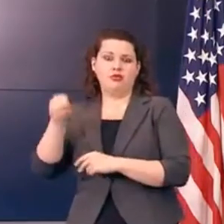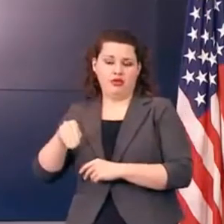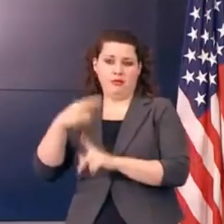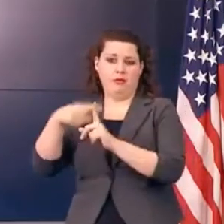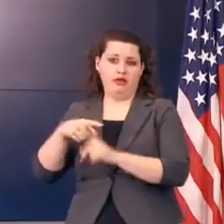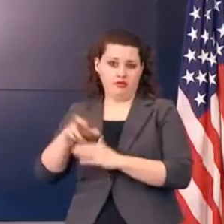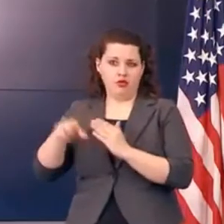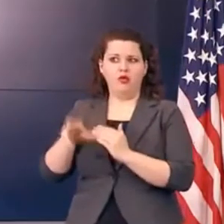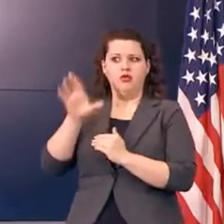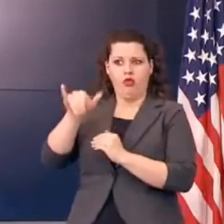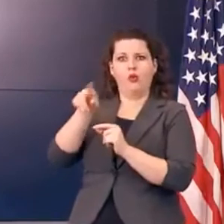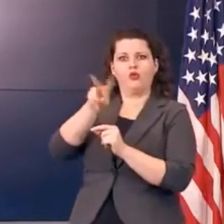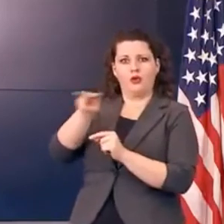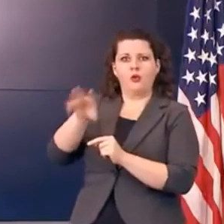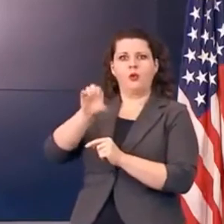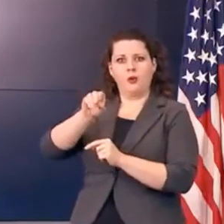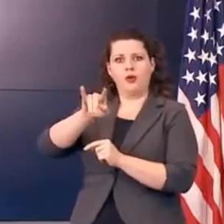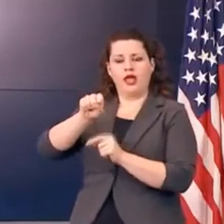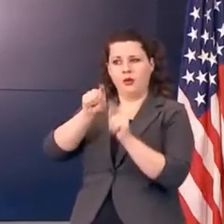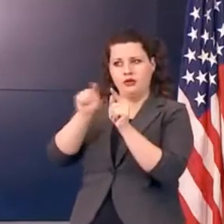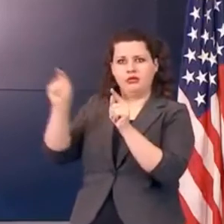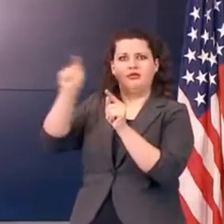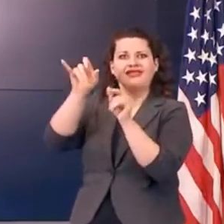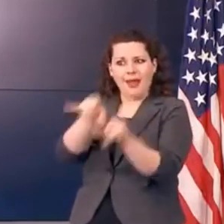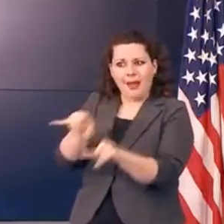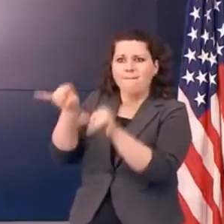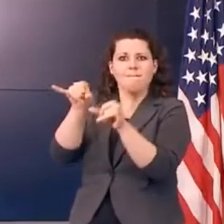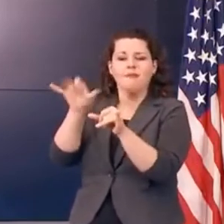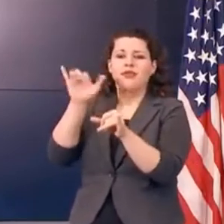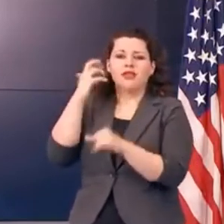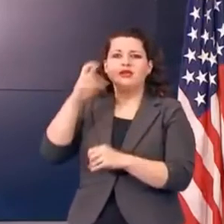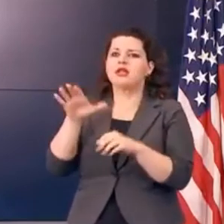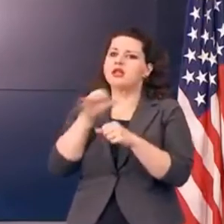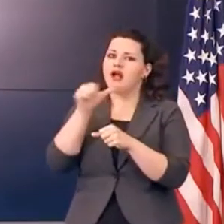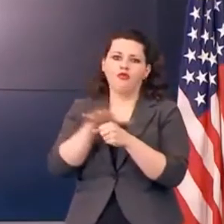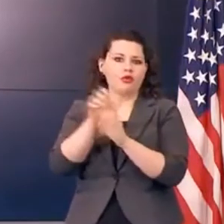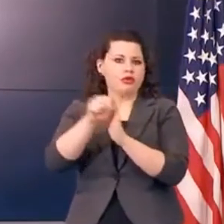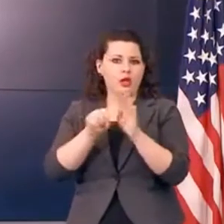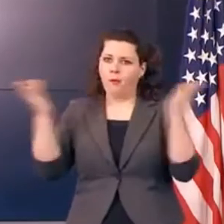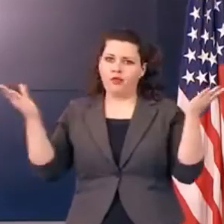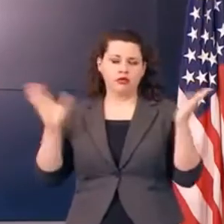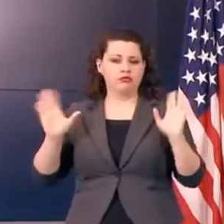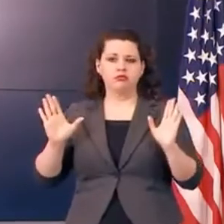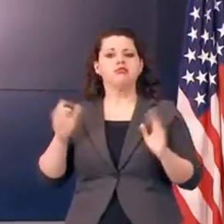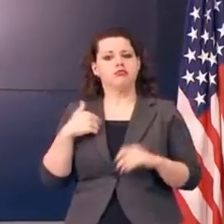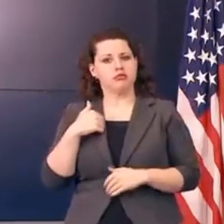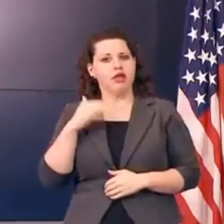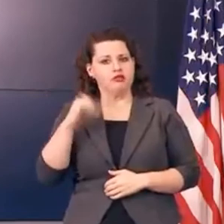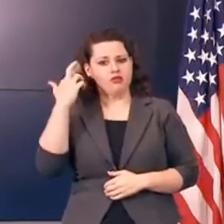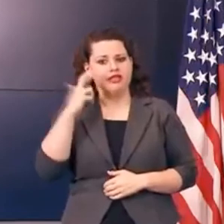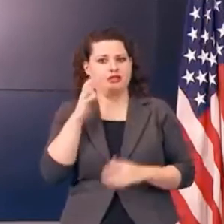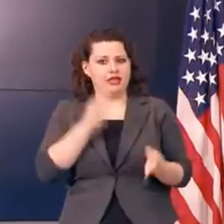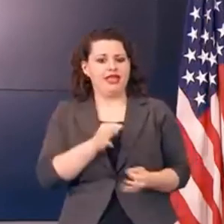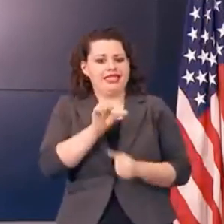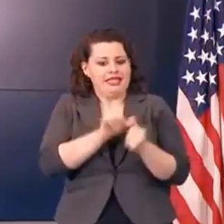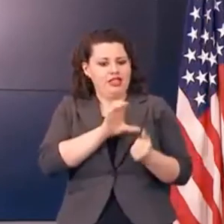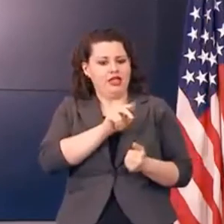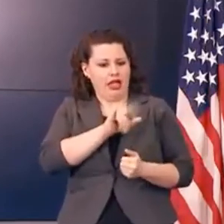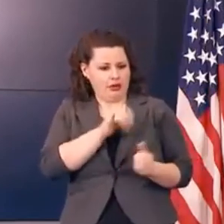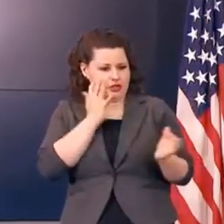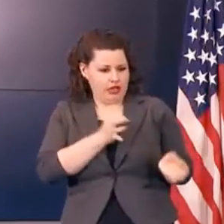cases were in the 22 counties. That's why I didn't open it up statewide, that we decided to do it, on a county-by-county